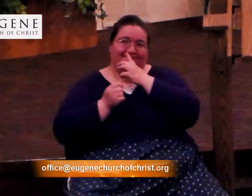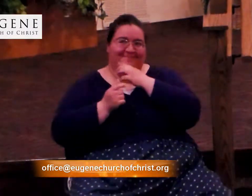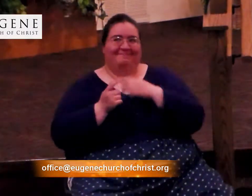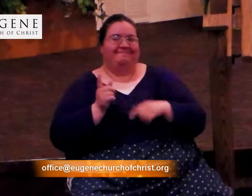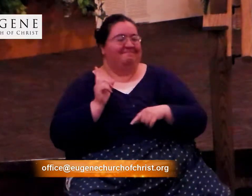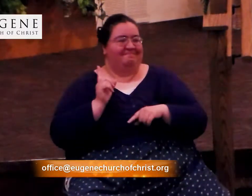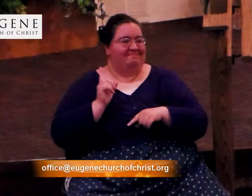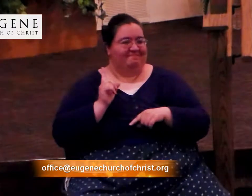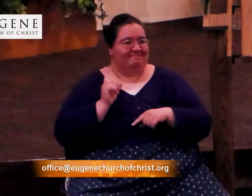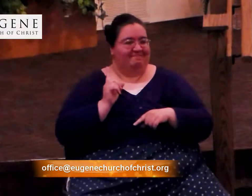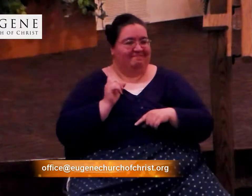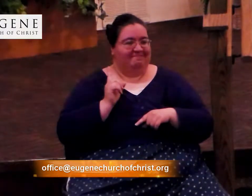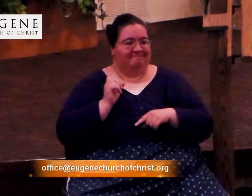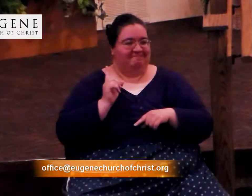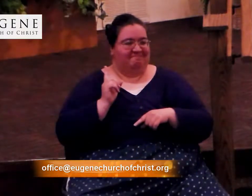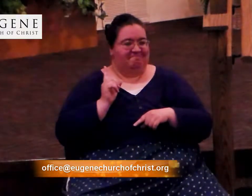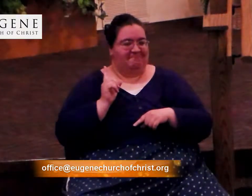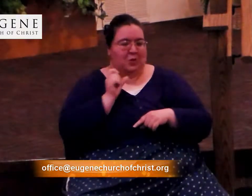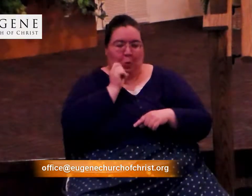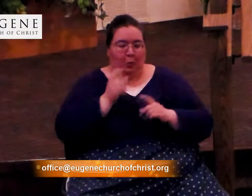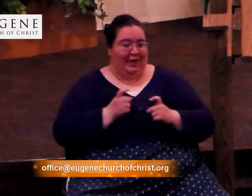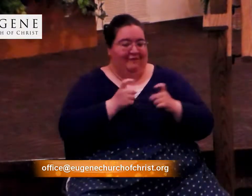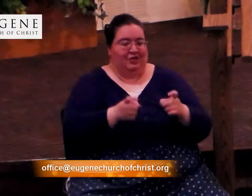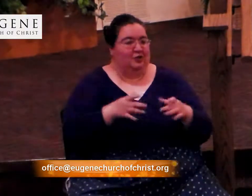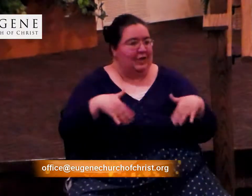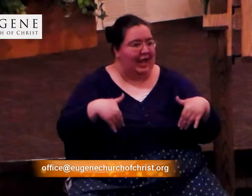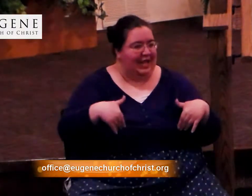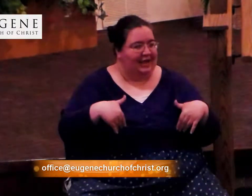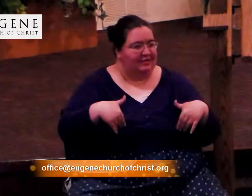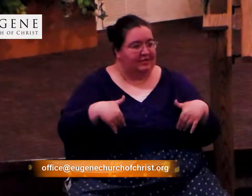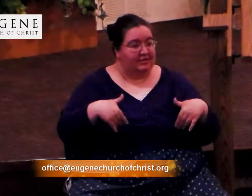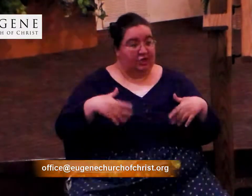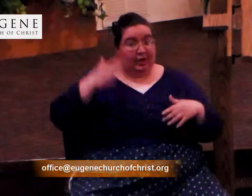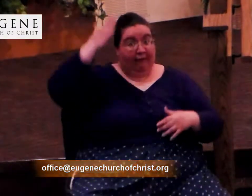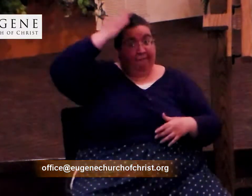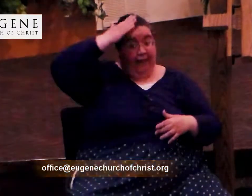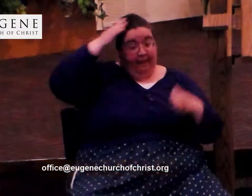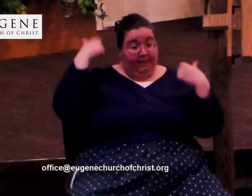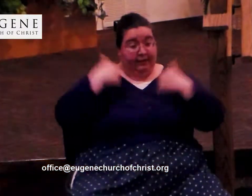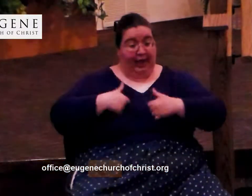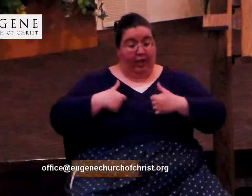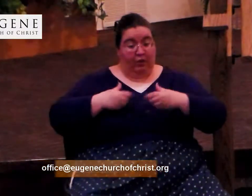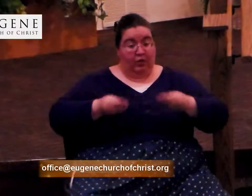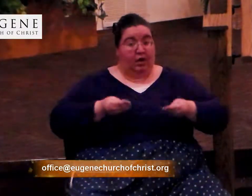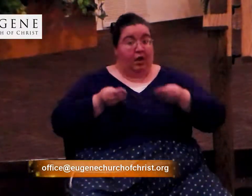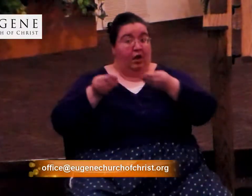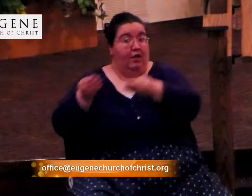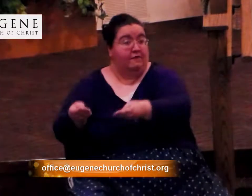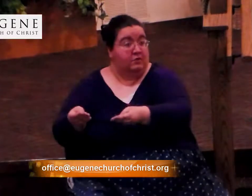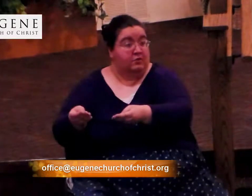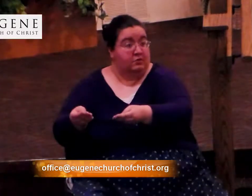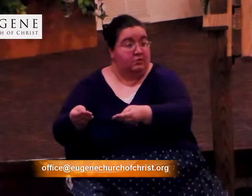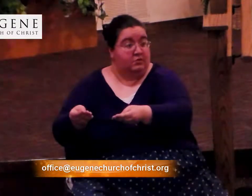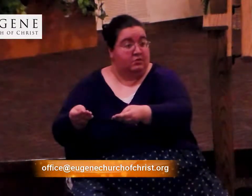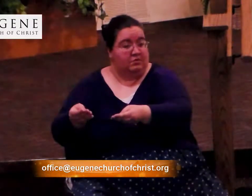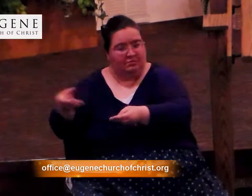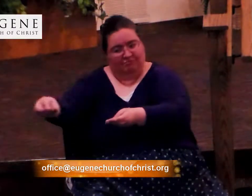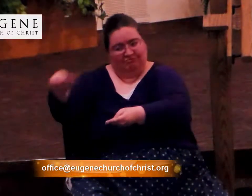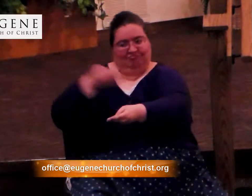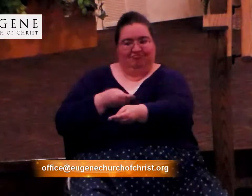They want something to hold over you. And so I had to wait until the next day when I went to the school with my cap and gown and turned it in, and then they gave me my piece of paper, and finally I'm